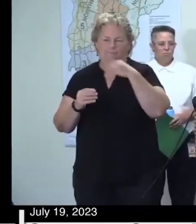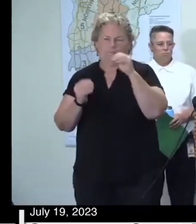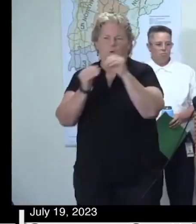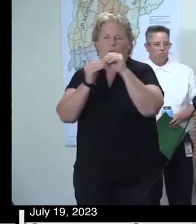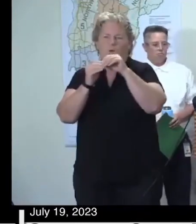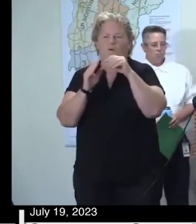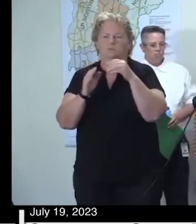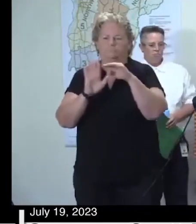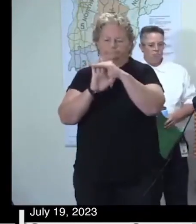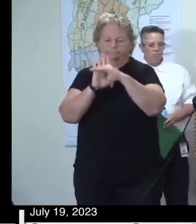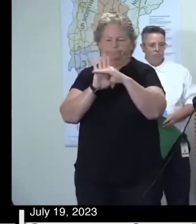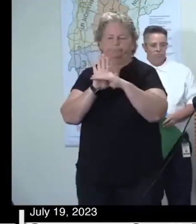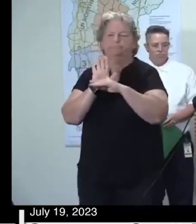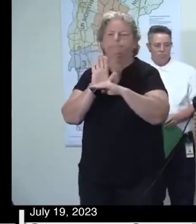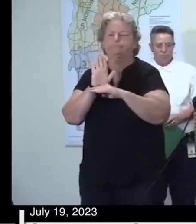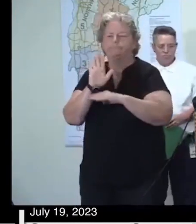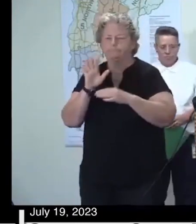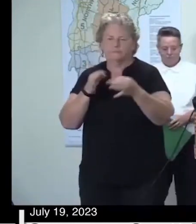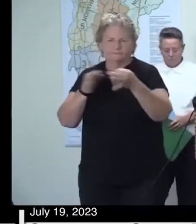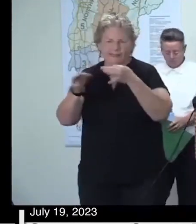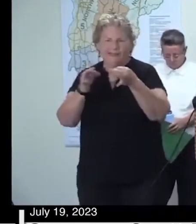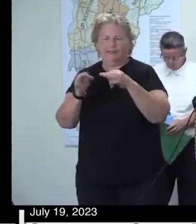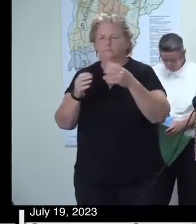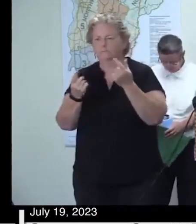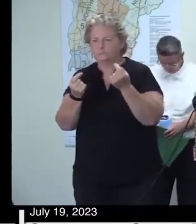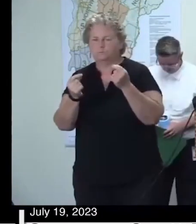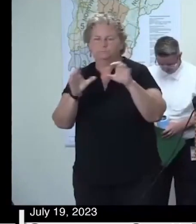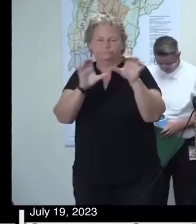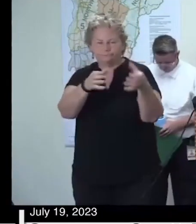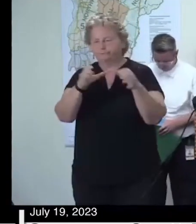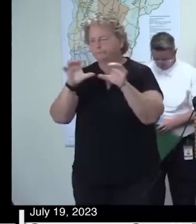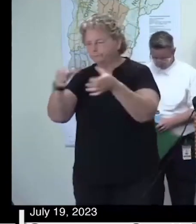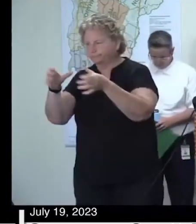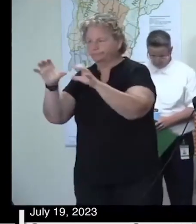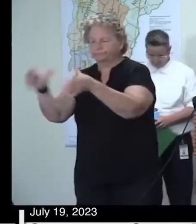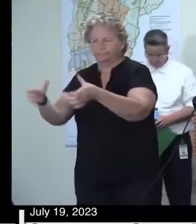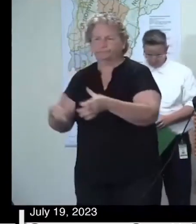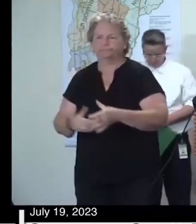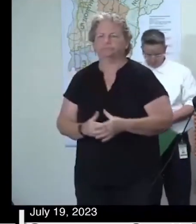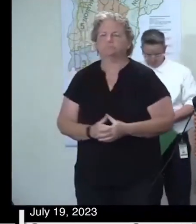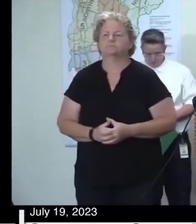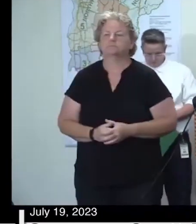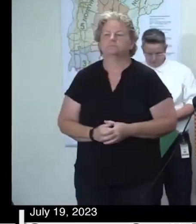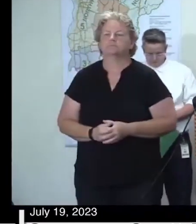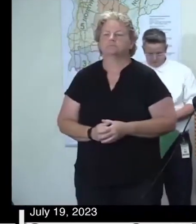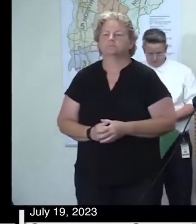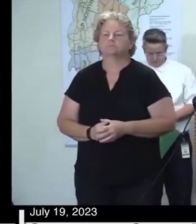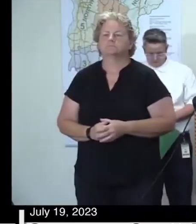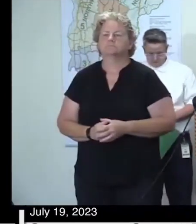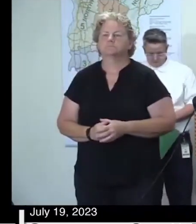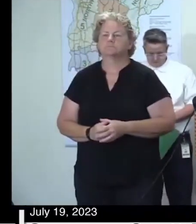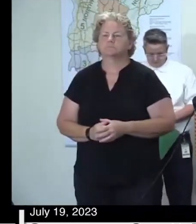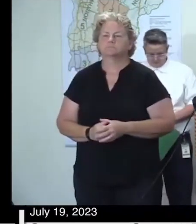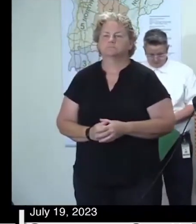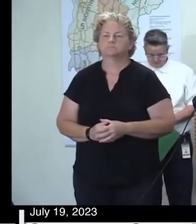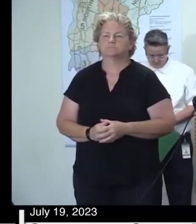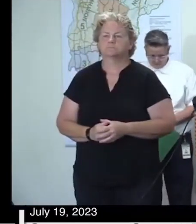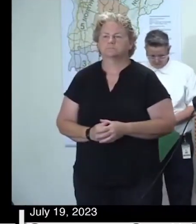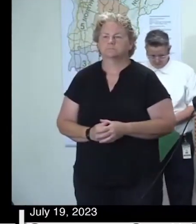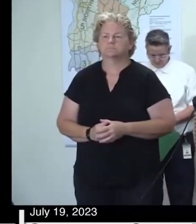The system will provide details about which missions have already been adopted by one of these organizations and which remain in